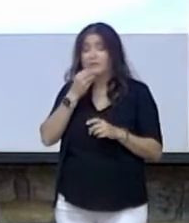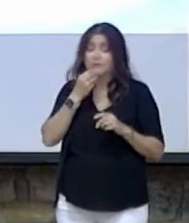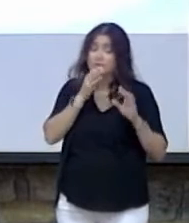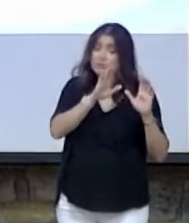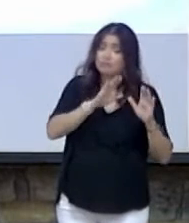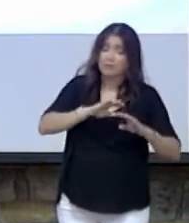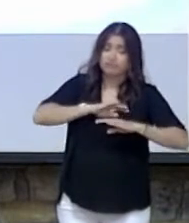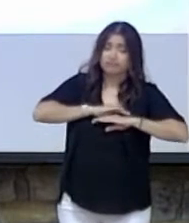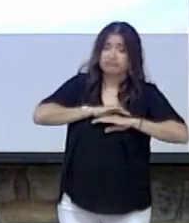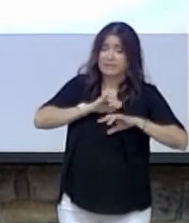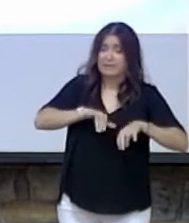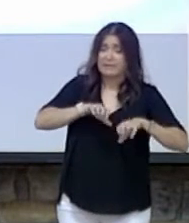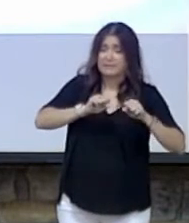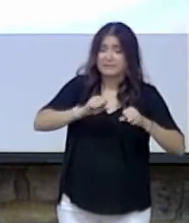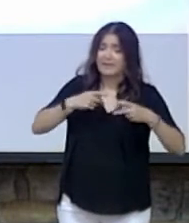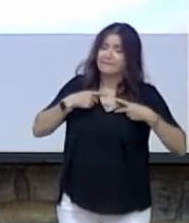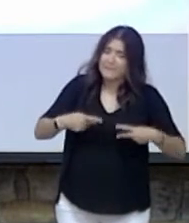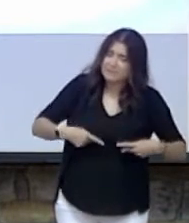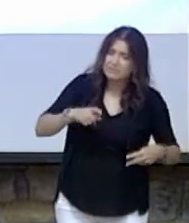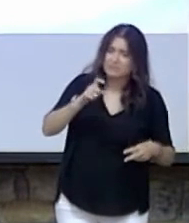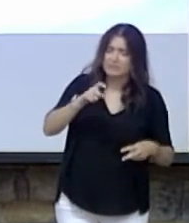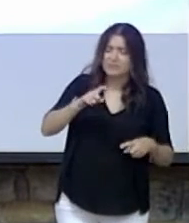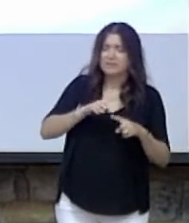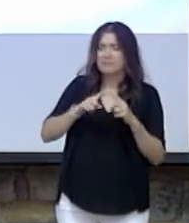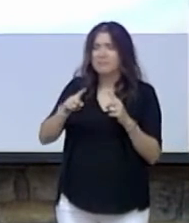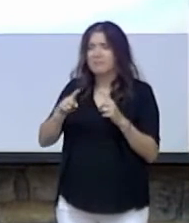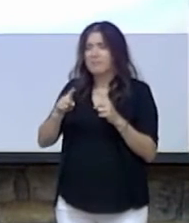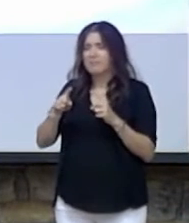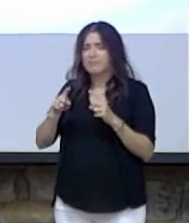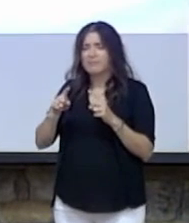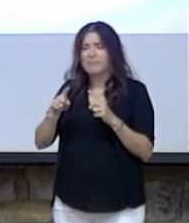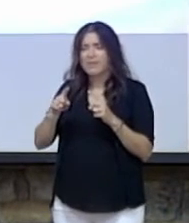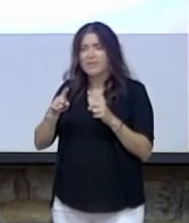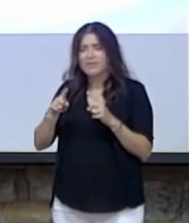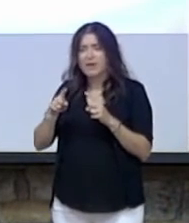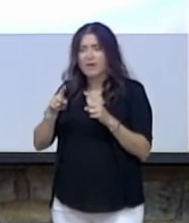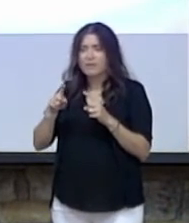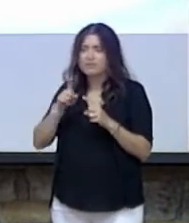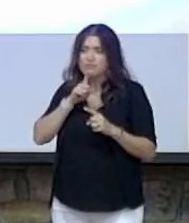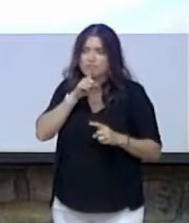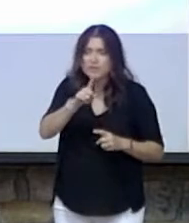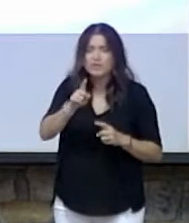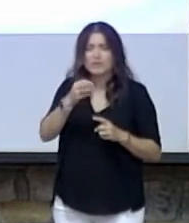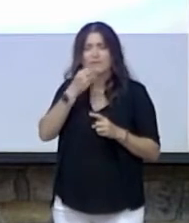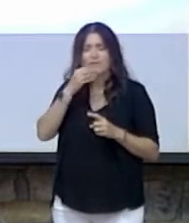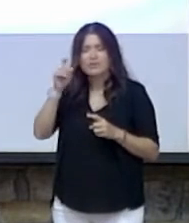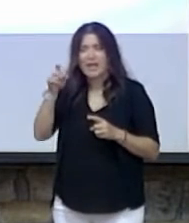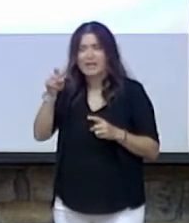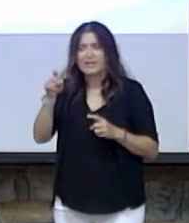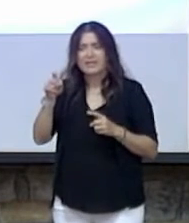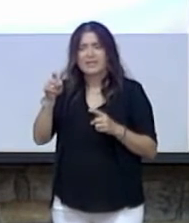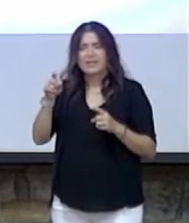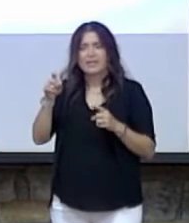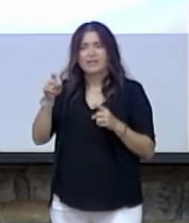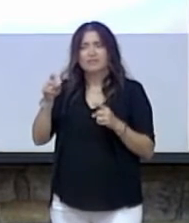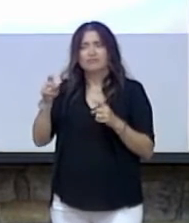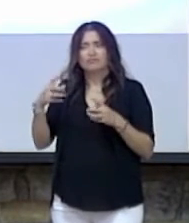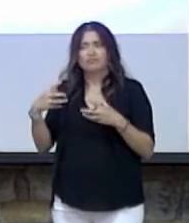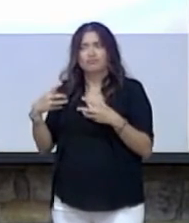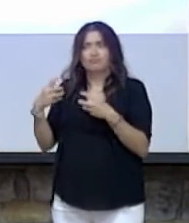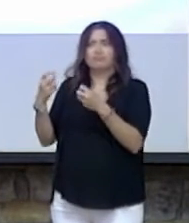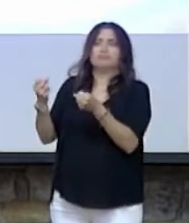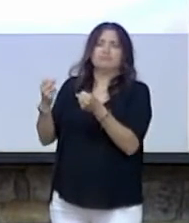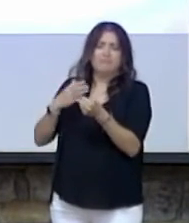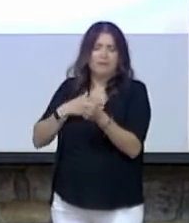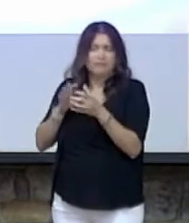It satisfied a physical need. But the ultimate food that takes care of what I need to restore my relationship with God,